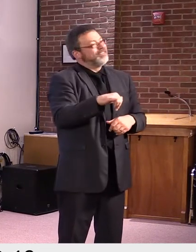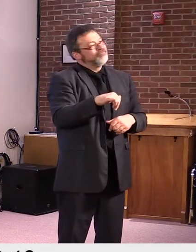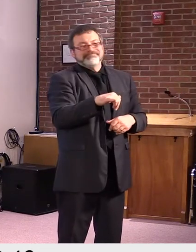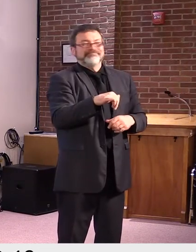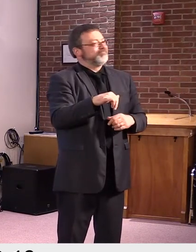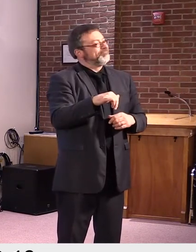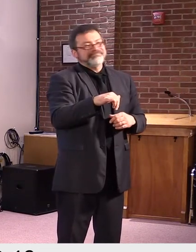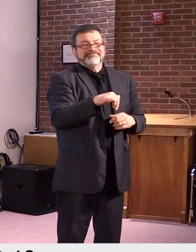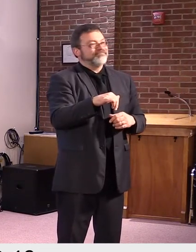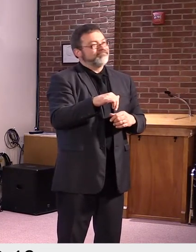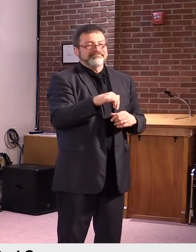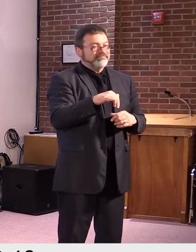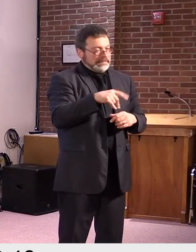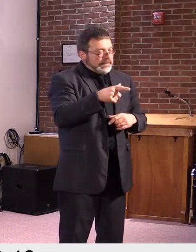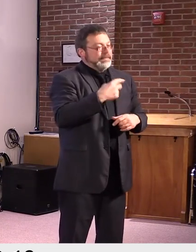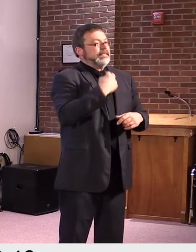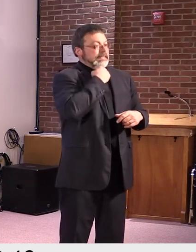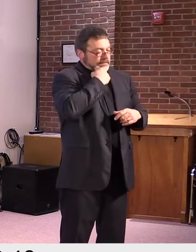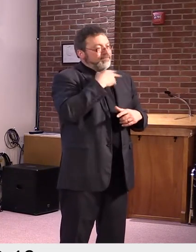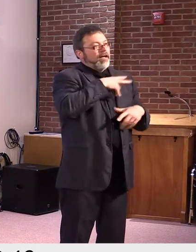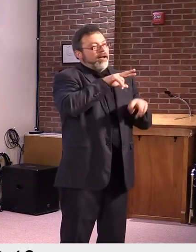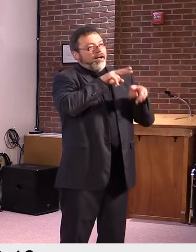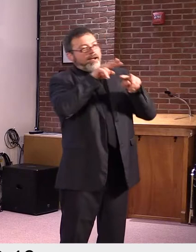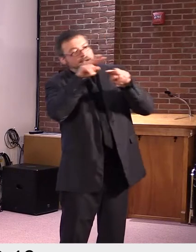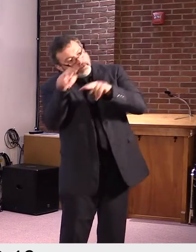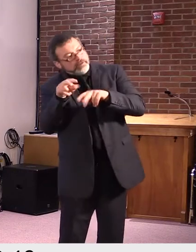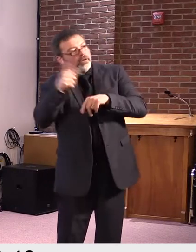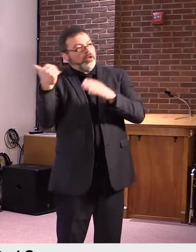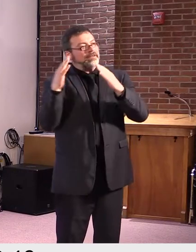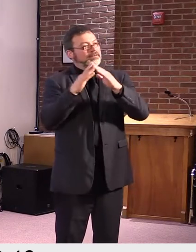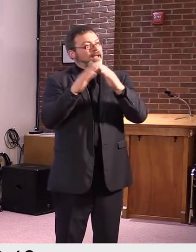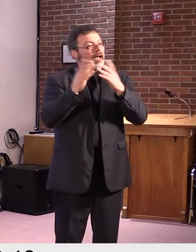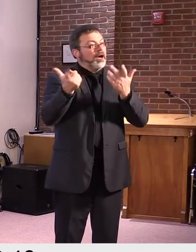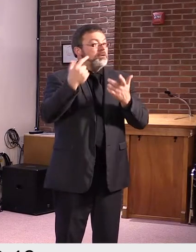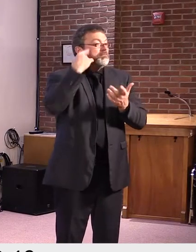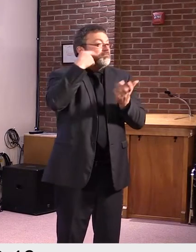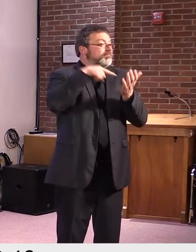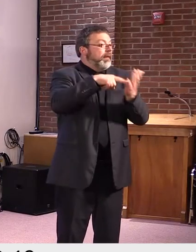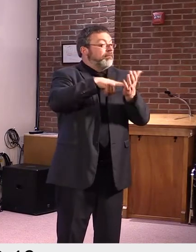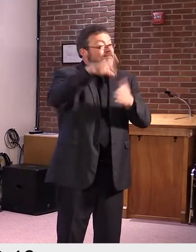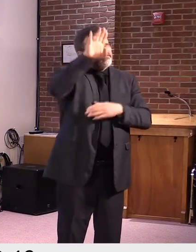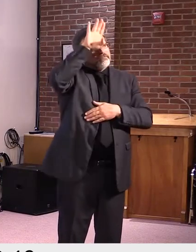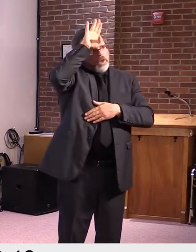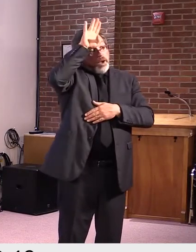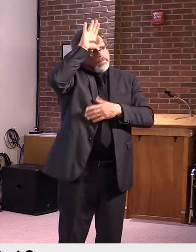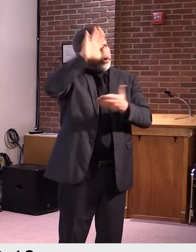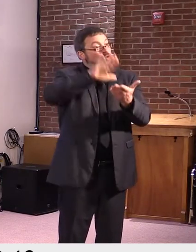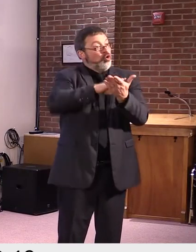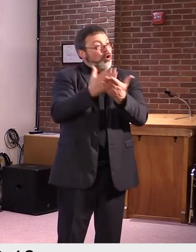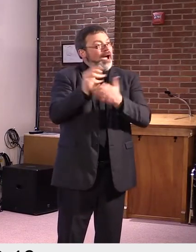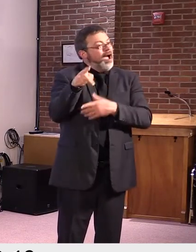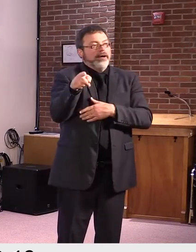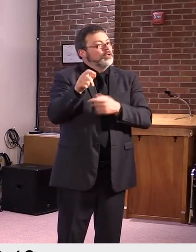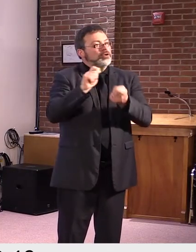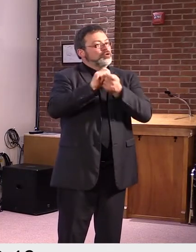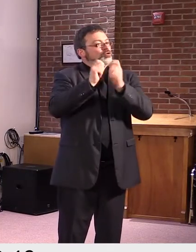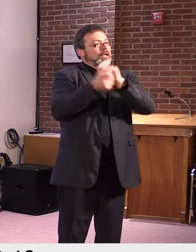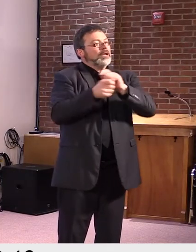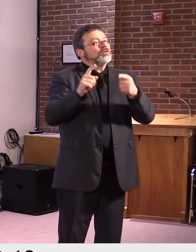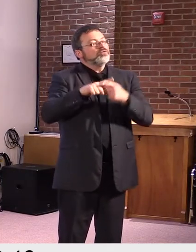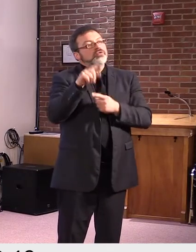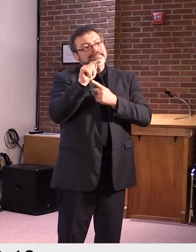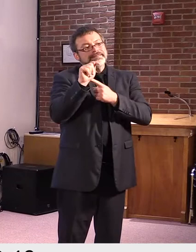a fire station cookout changed from in-person dining to takeout. And parades can be altered from